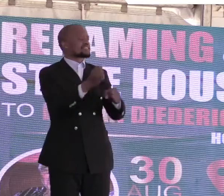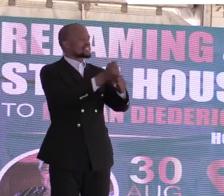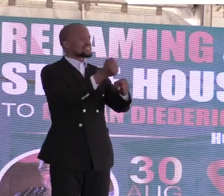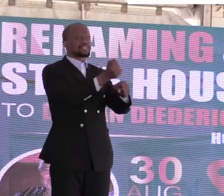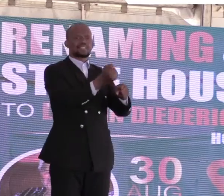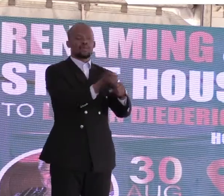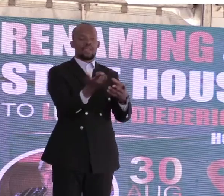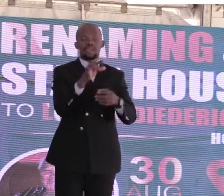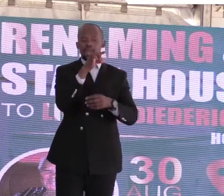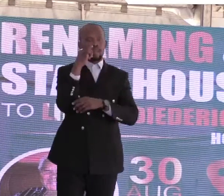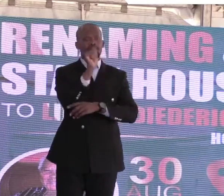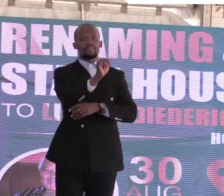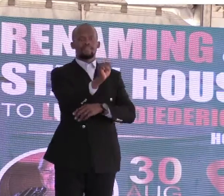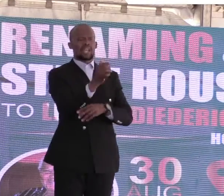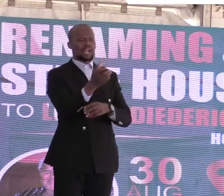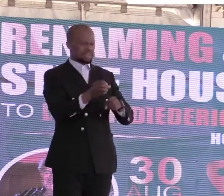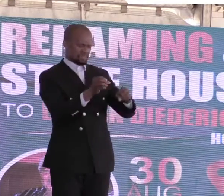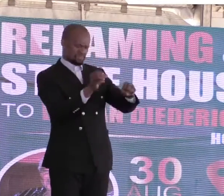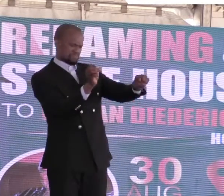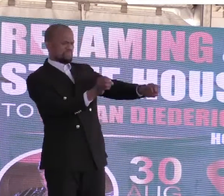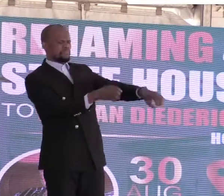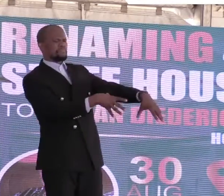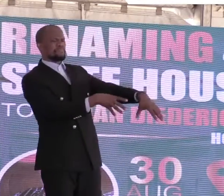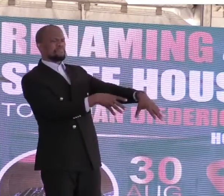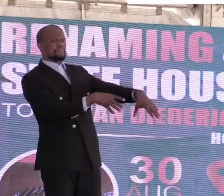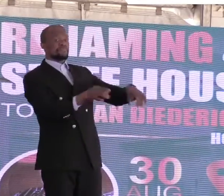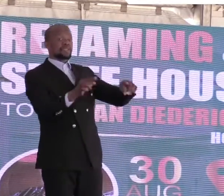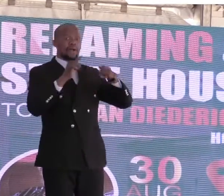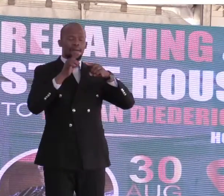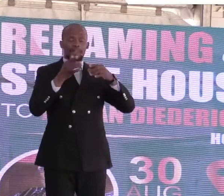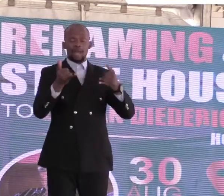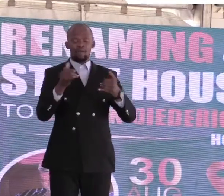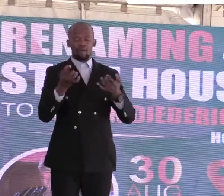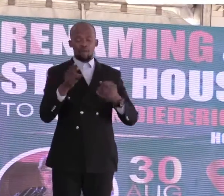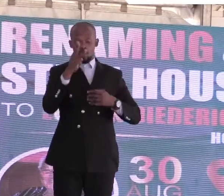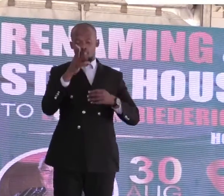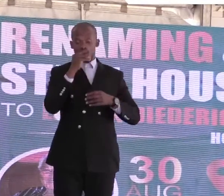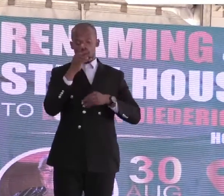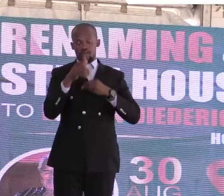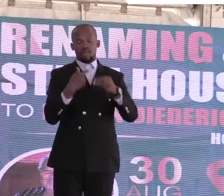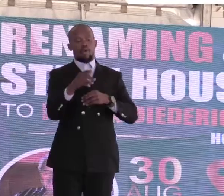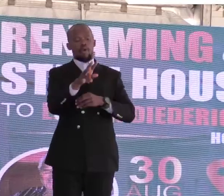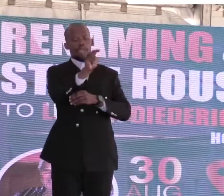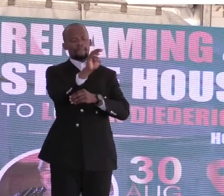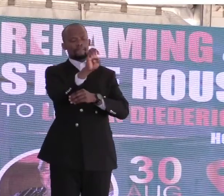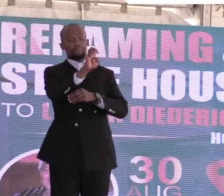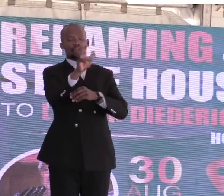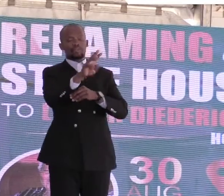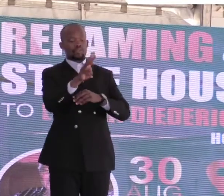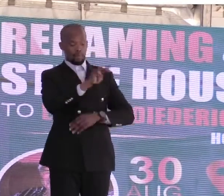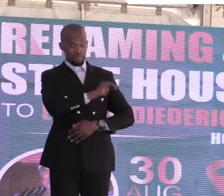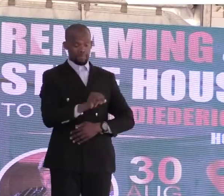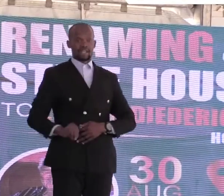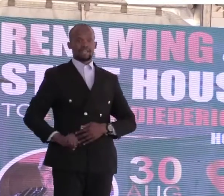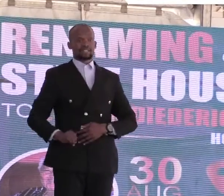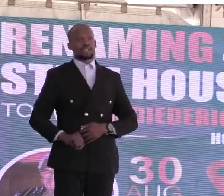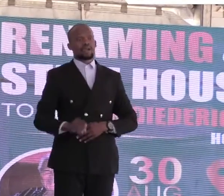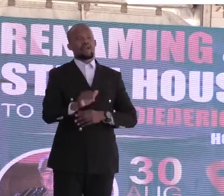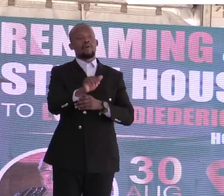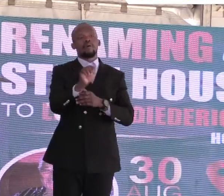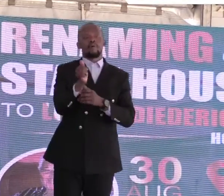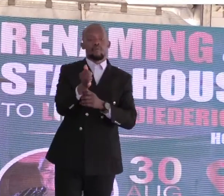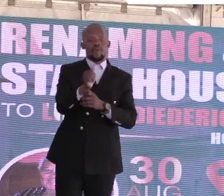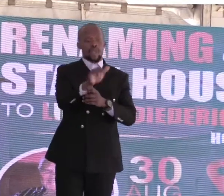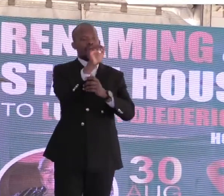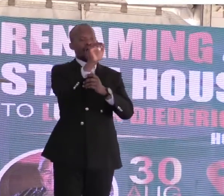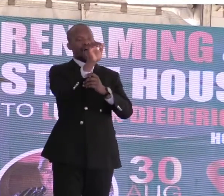where her name would probably be left out. So we'll be talking to the Minister of Arts and Culture and MEC Diedericks so that we follow up that from a